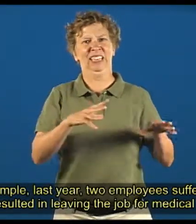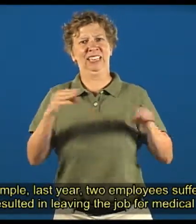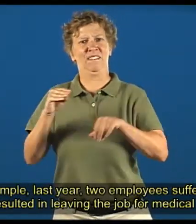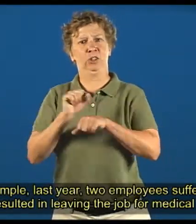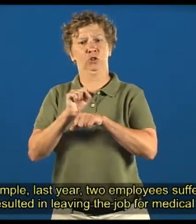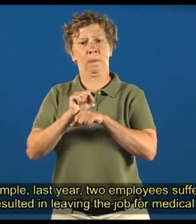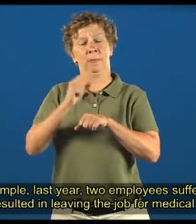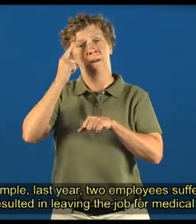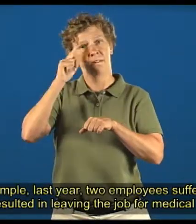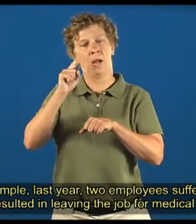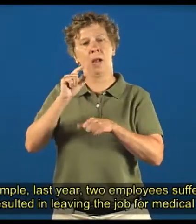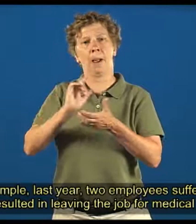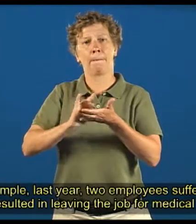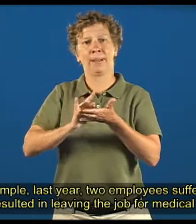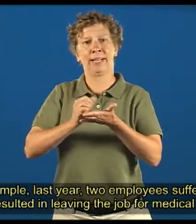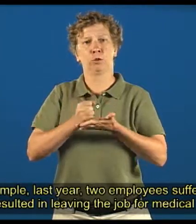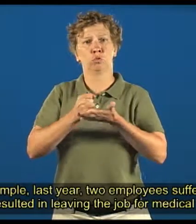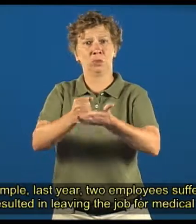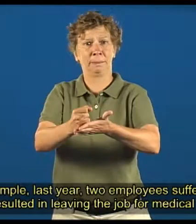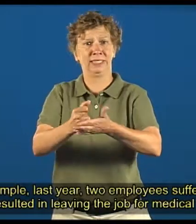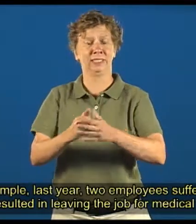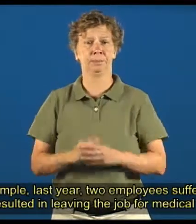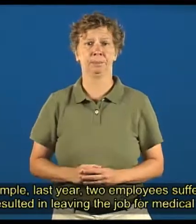in leaving the job for medical treatment.